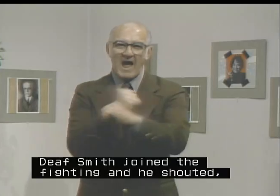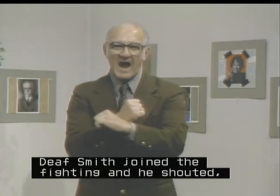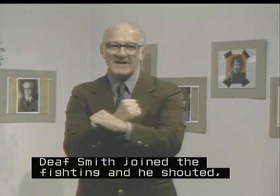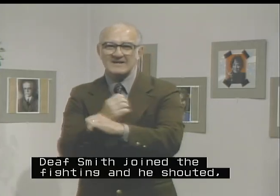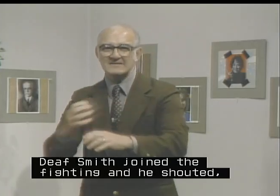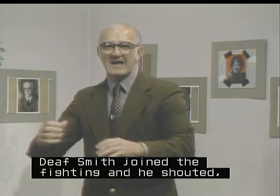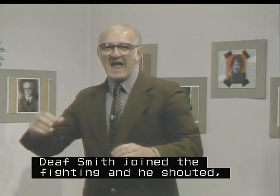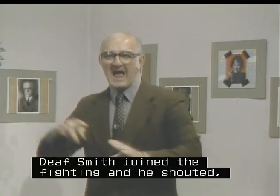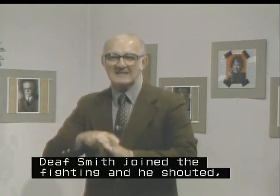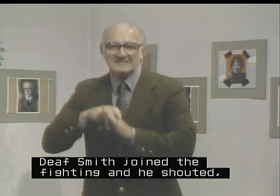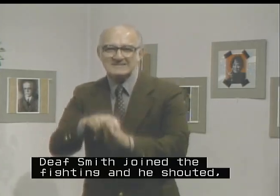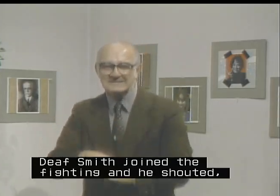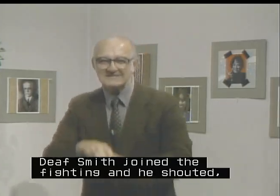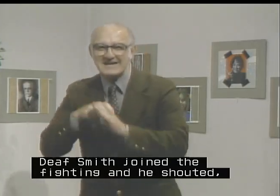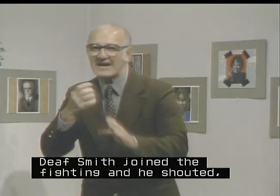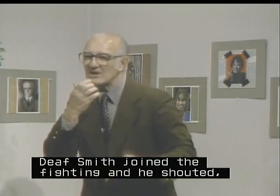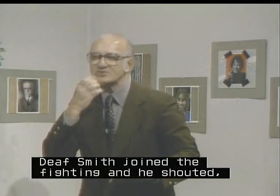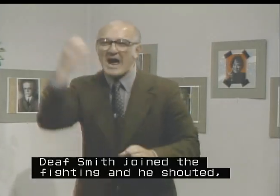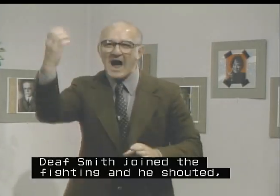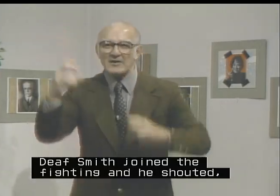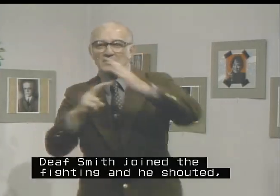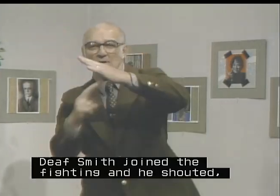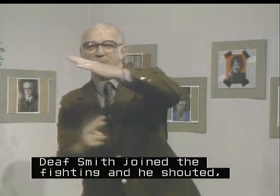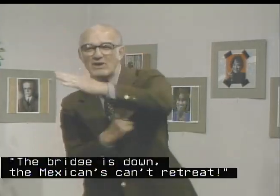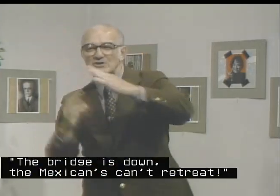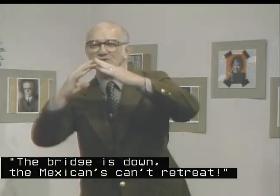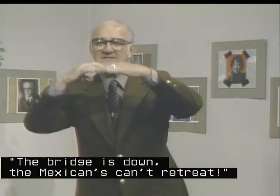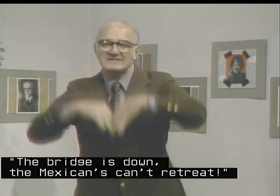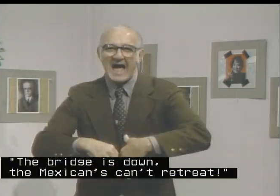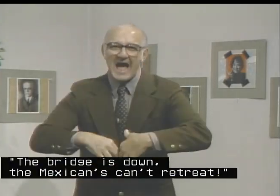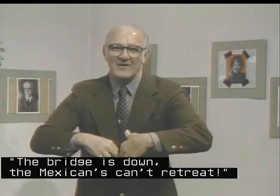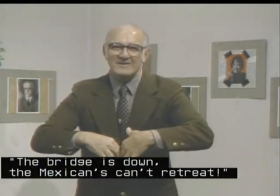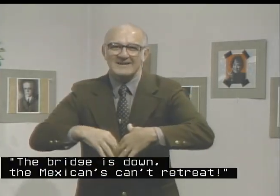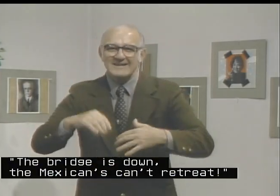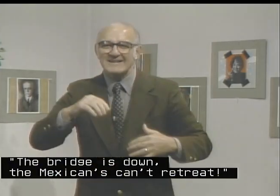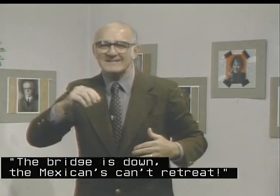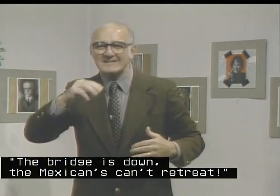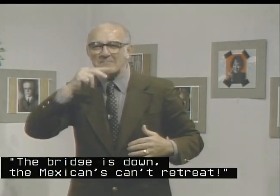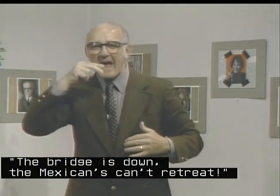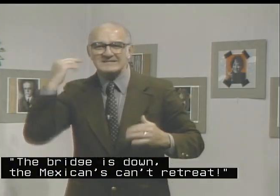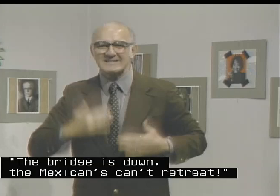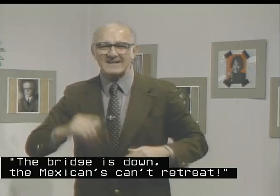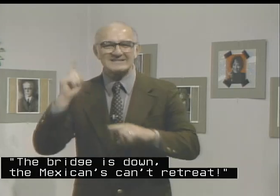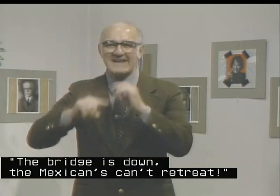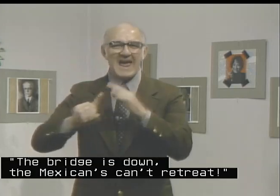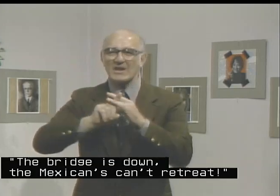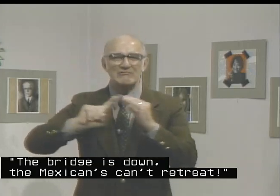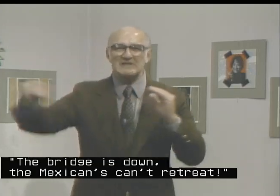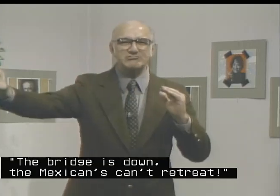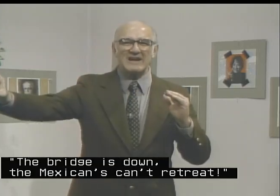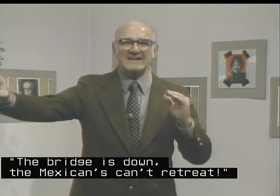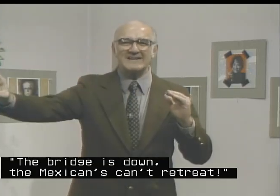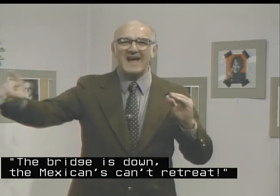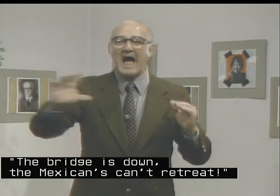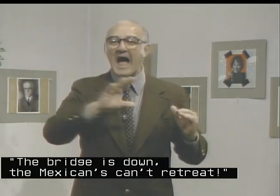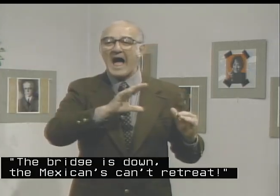fighting, and he shouted, "The bridge was down. The Mexicans can't retreat.